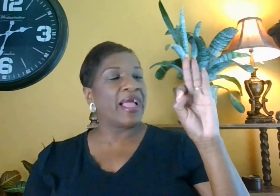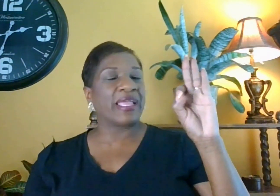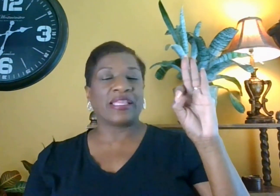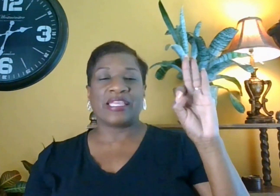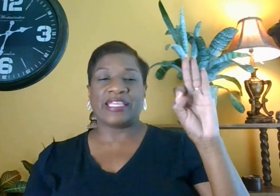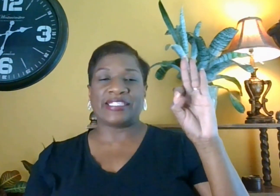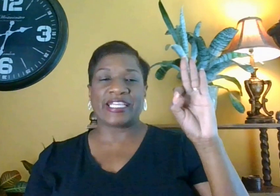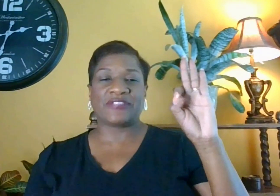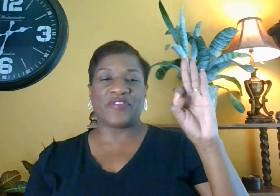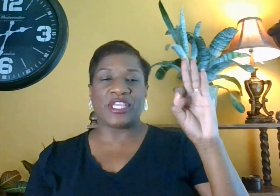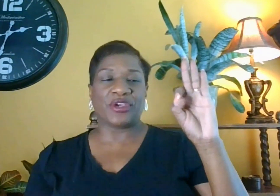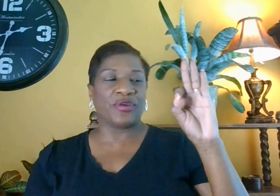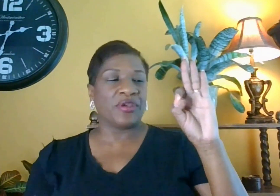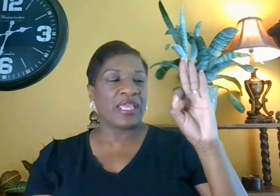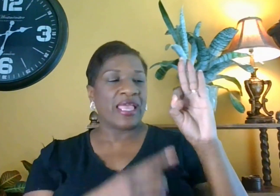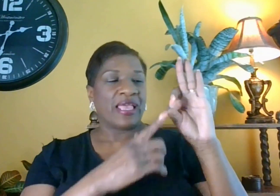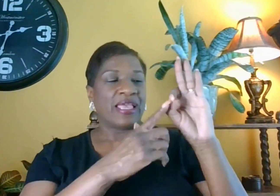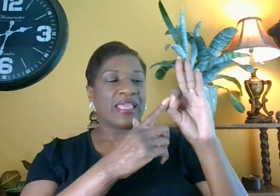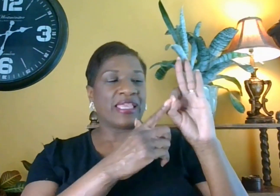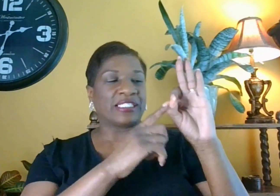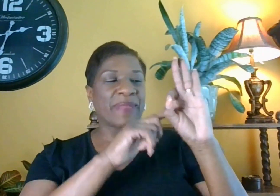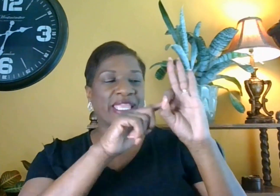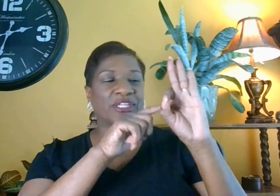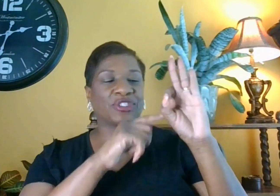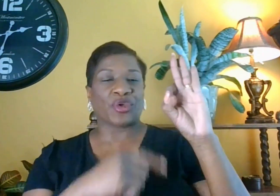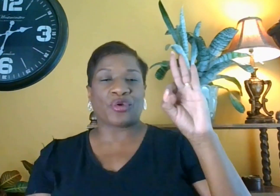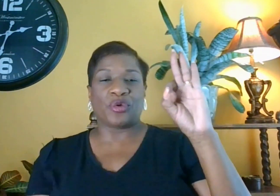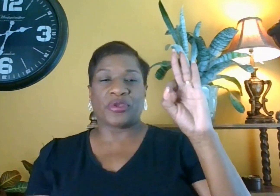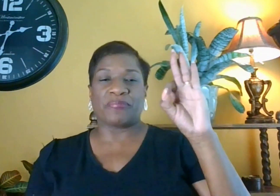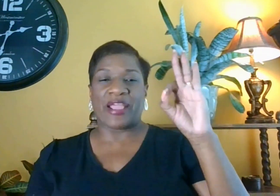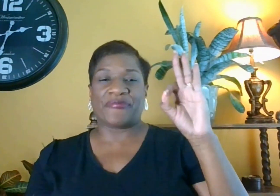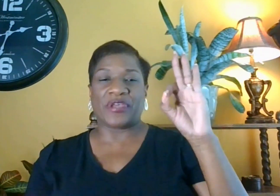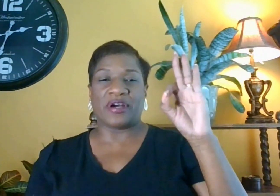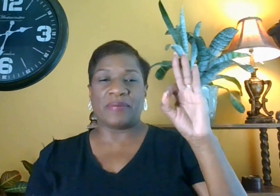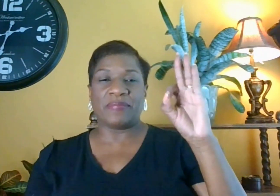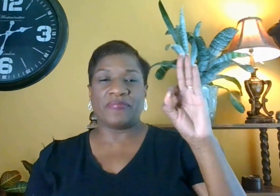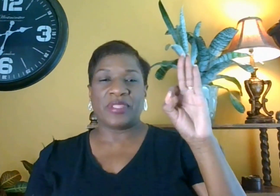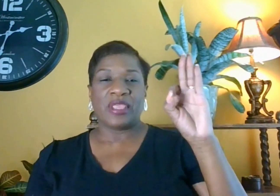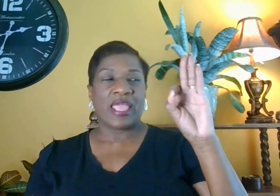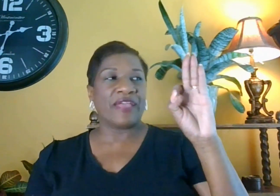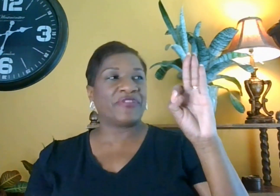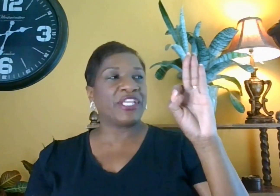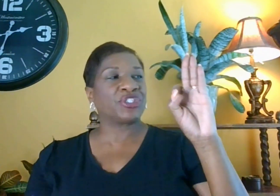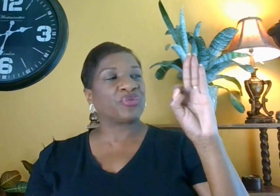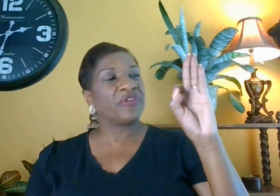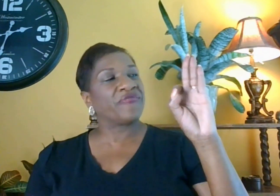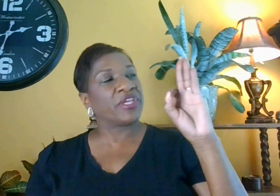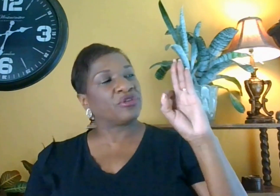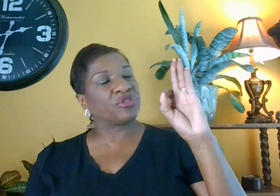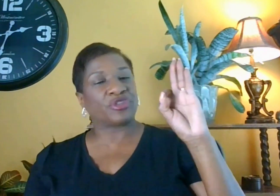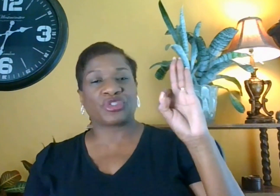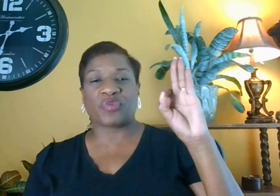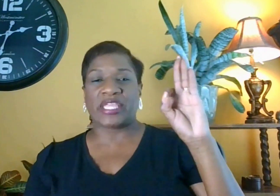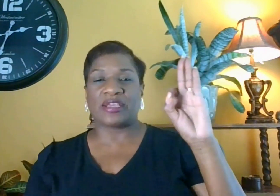My index finger is making a circle with my thumb, and these 3 fingers are straight